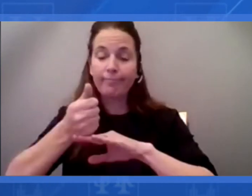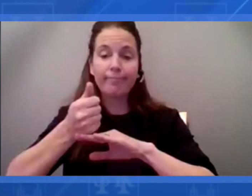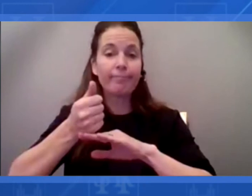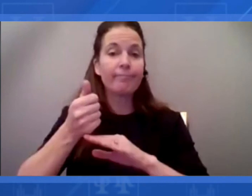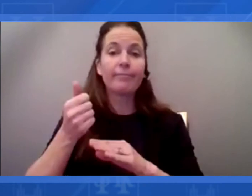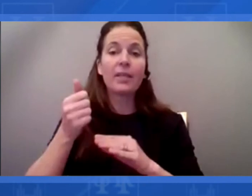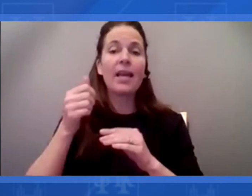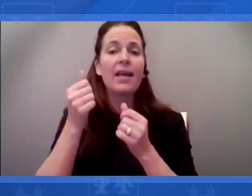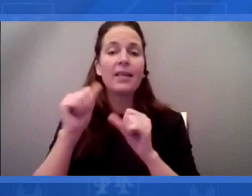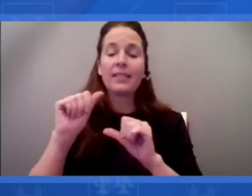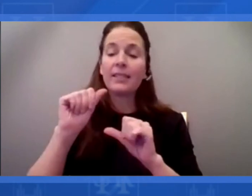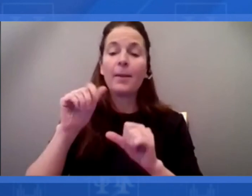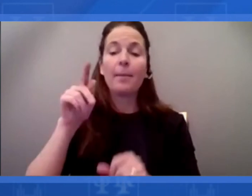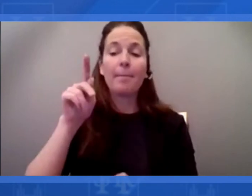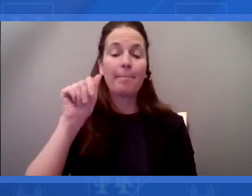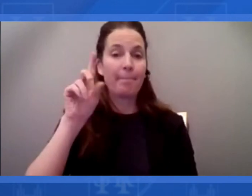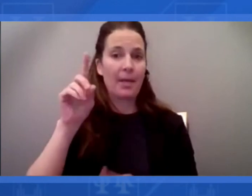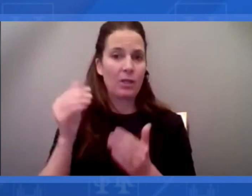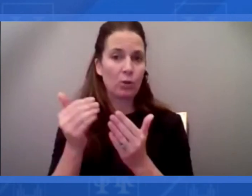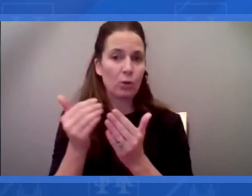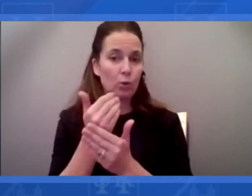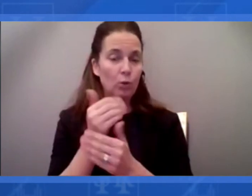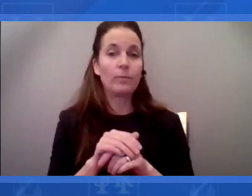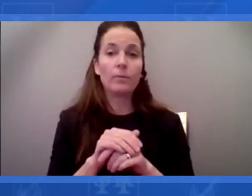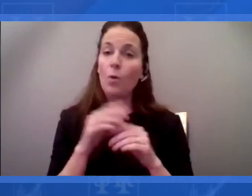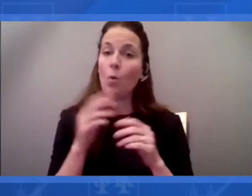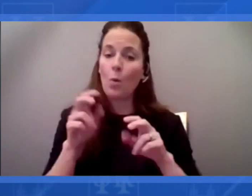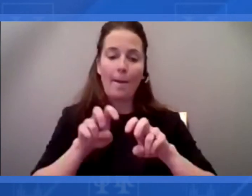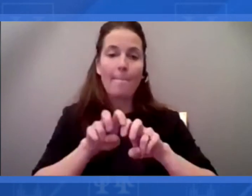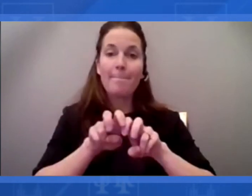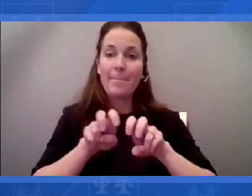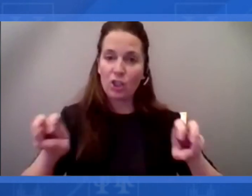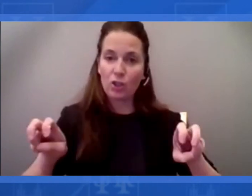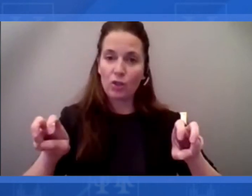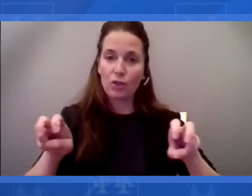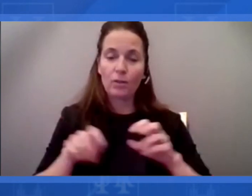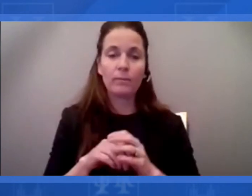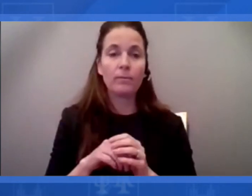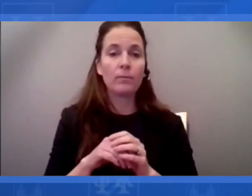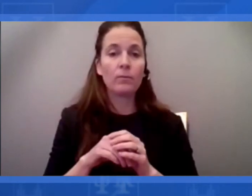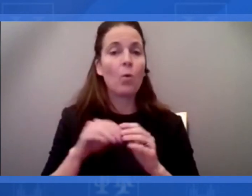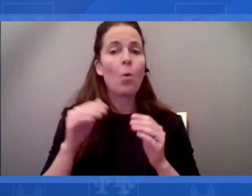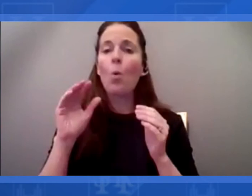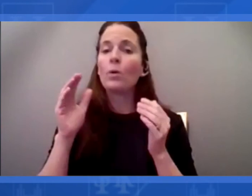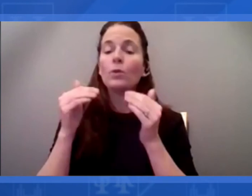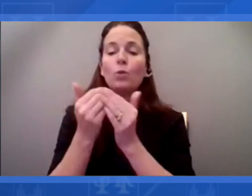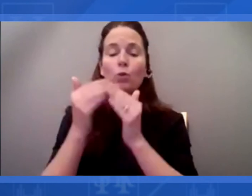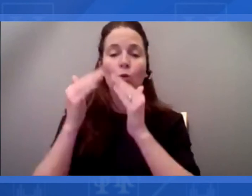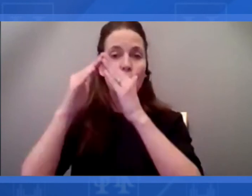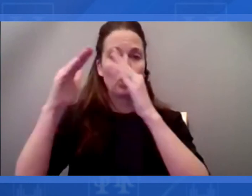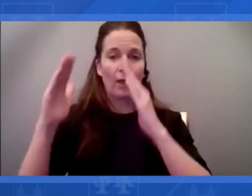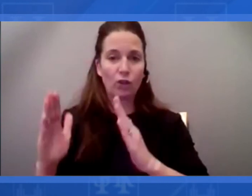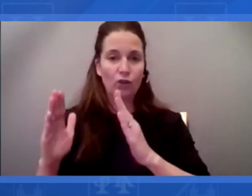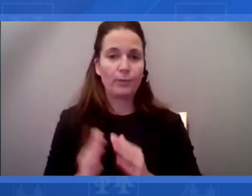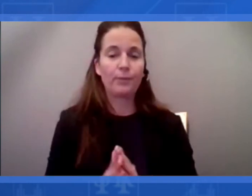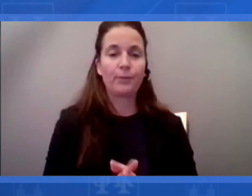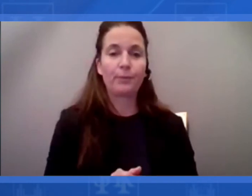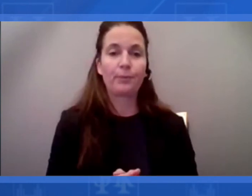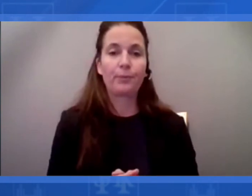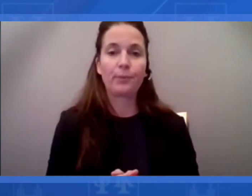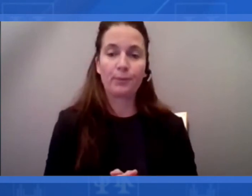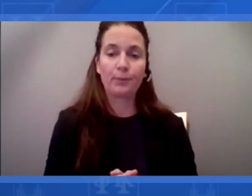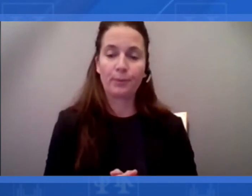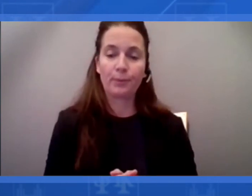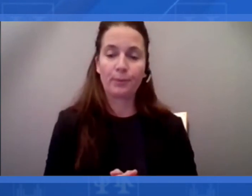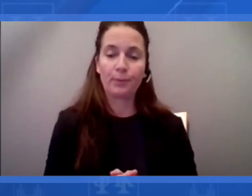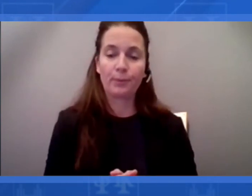installing amenities such as benches, or installing shelters where warranted. This assessment can